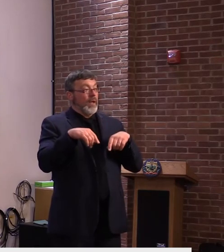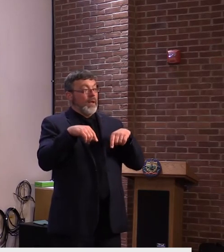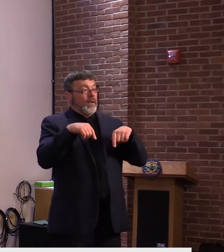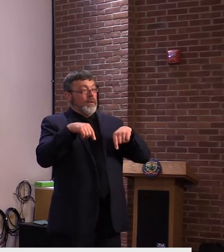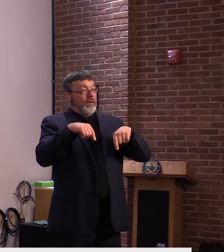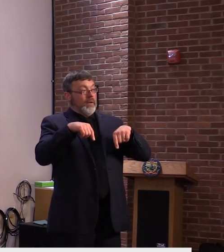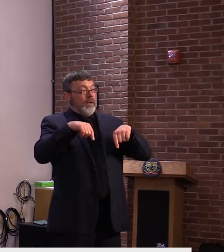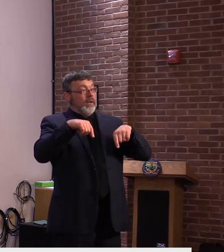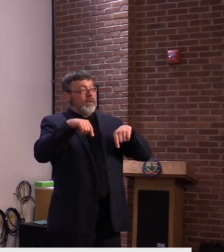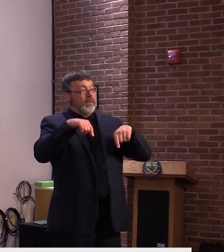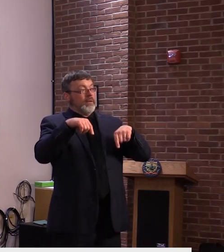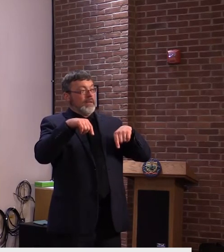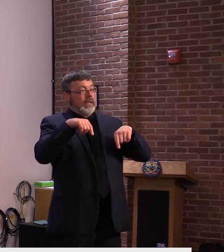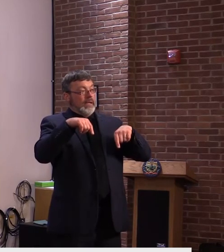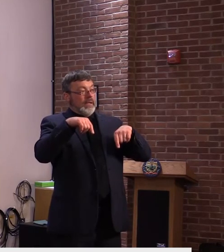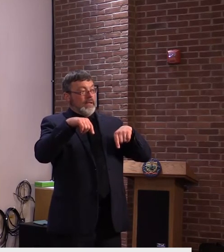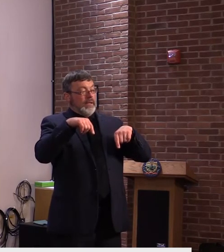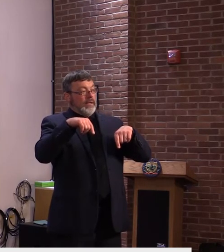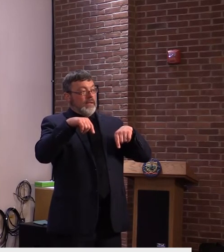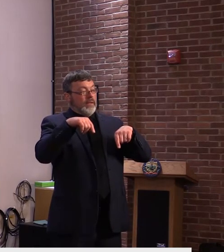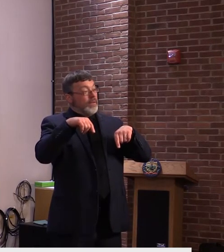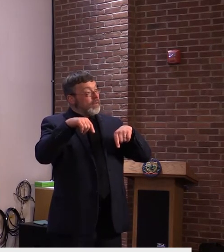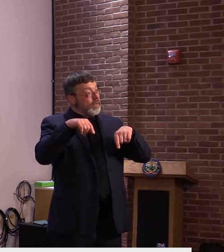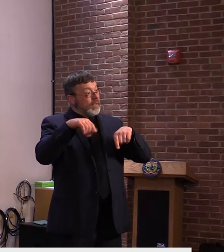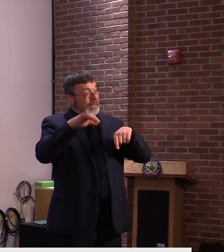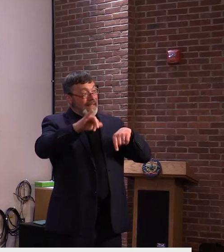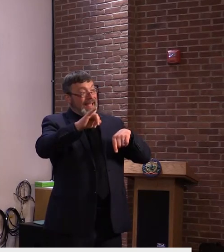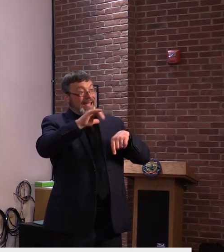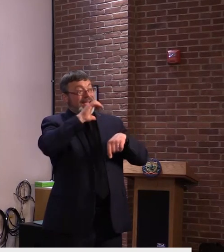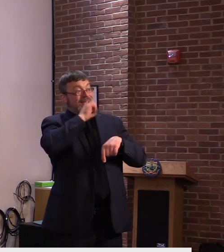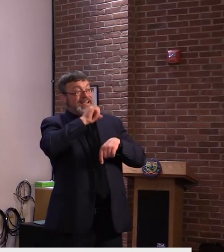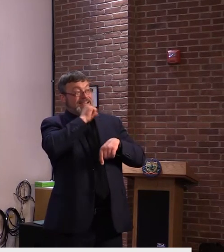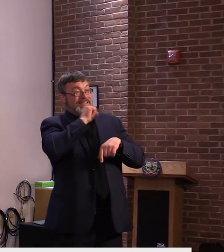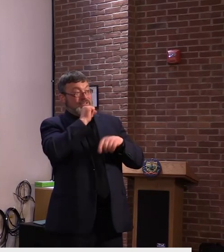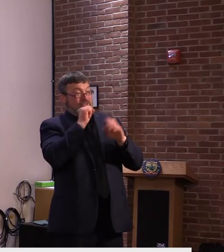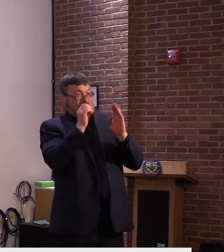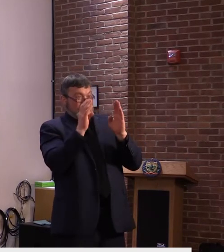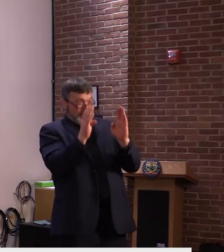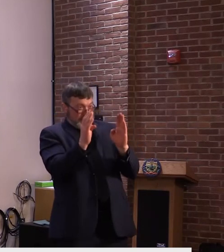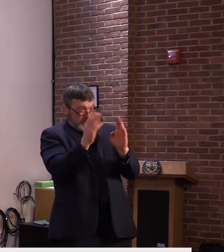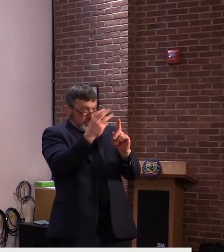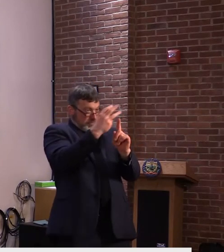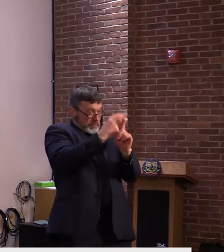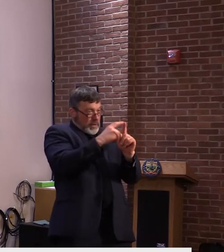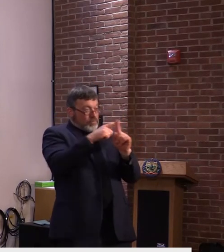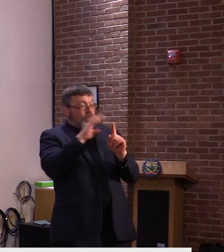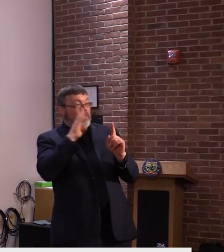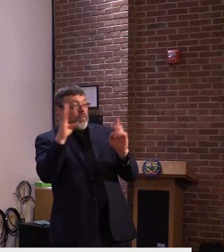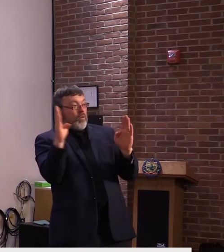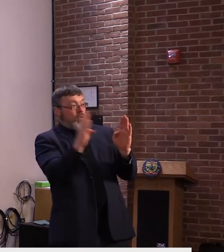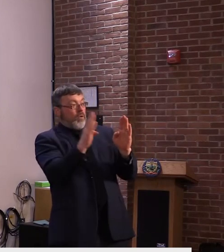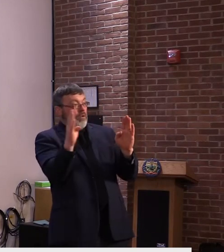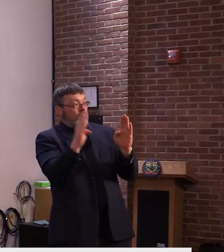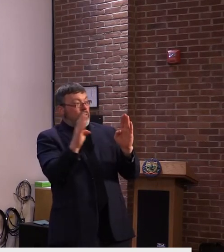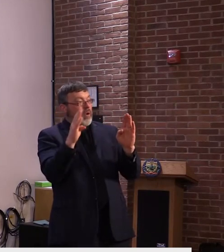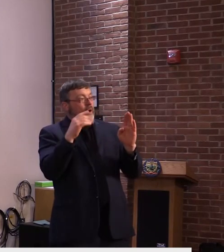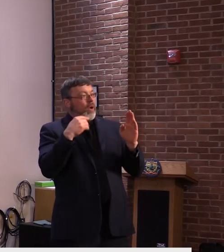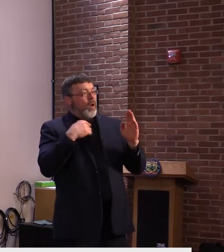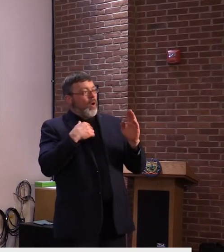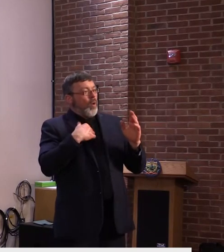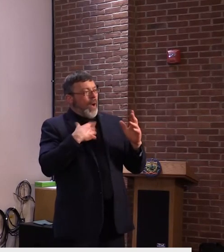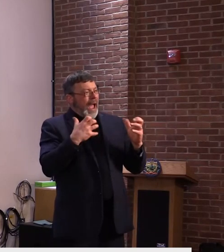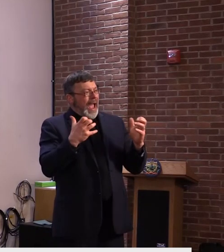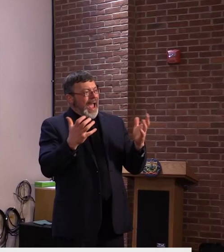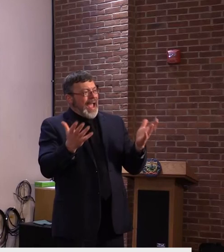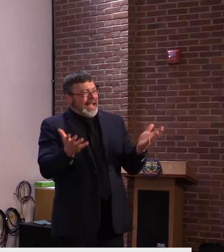failure in that age group, 2 to 4, they were encouraged to seek emergency use